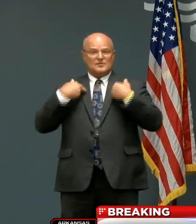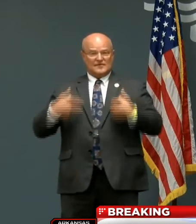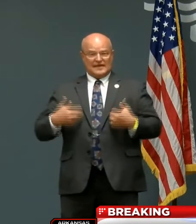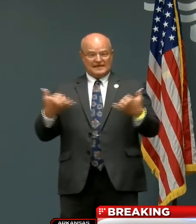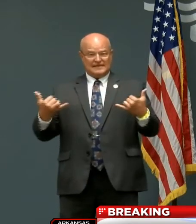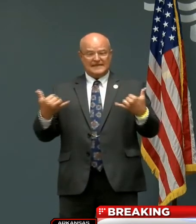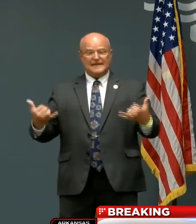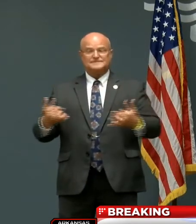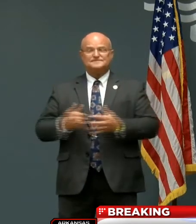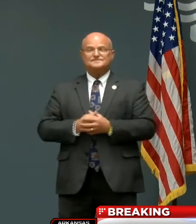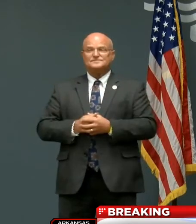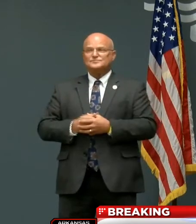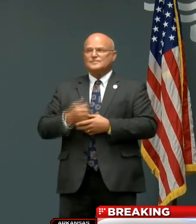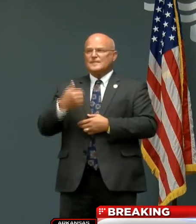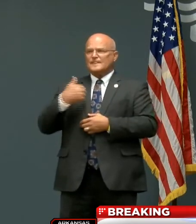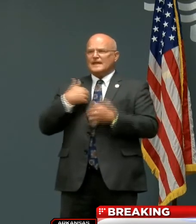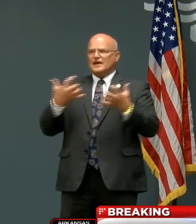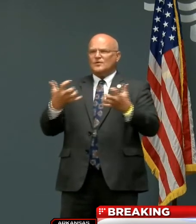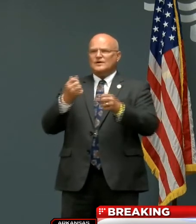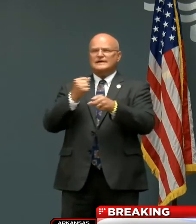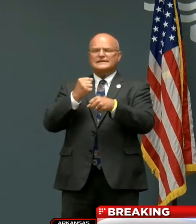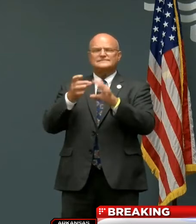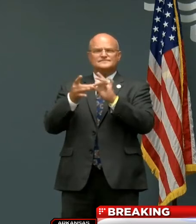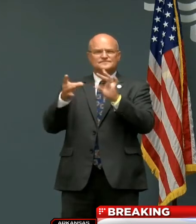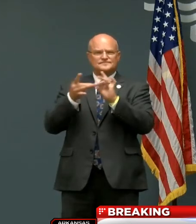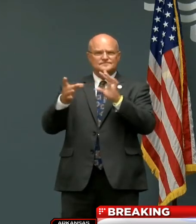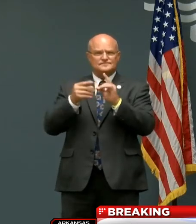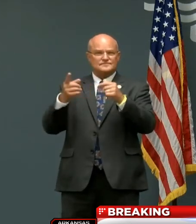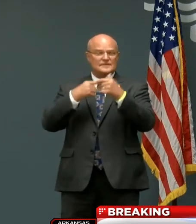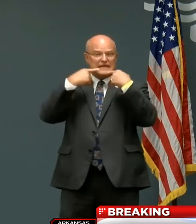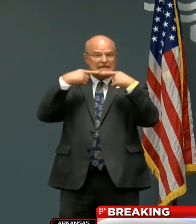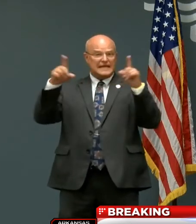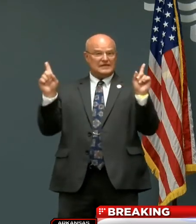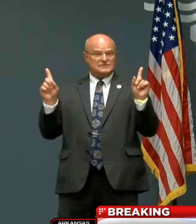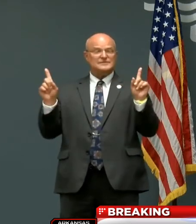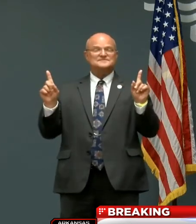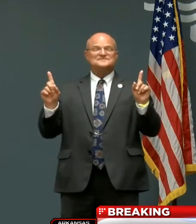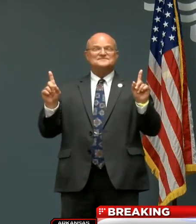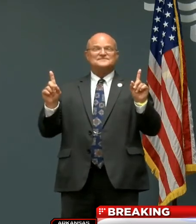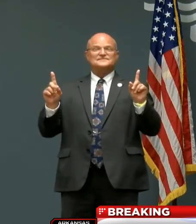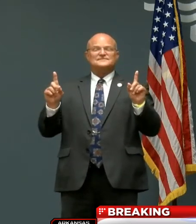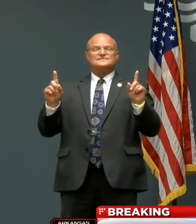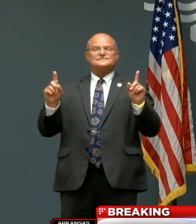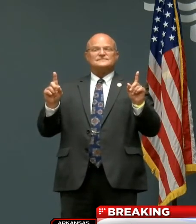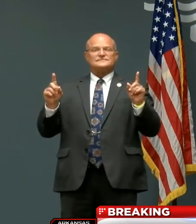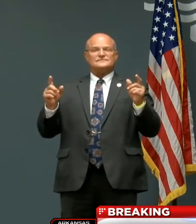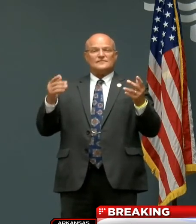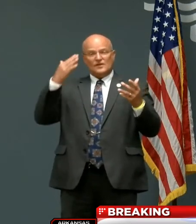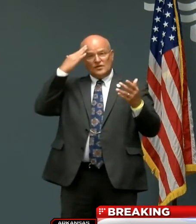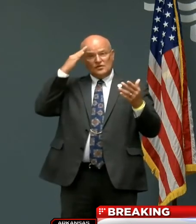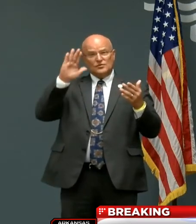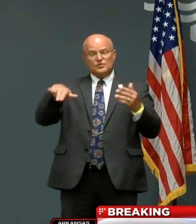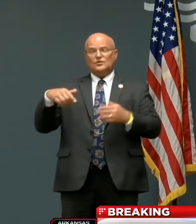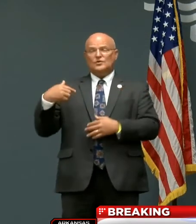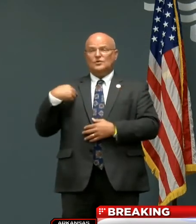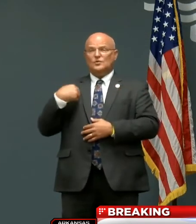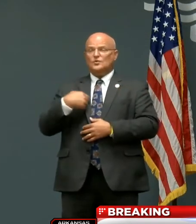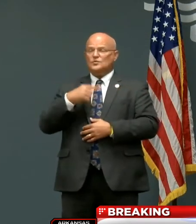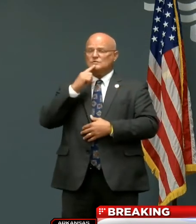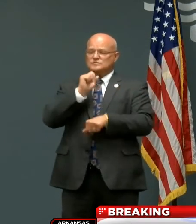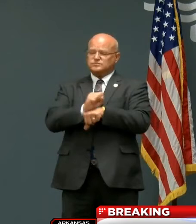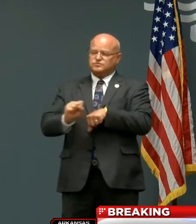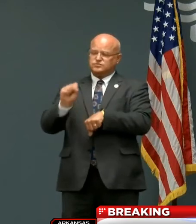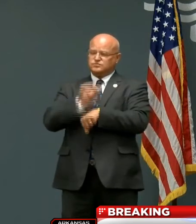today. I want to make one first announcement, and that is, as you know, we are really